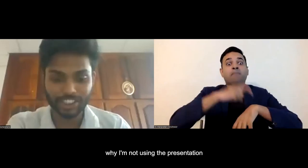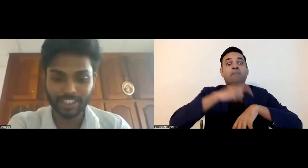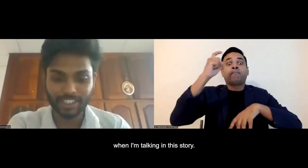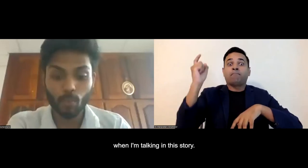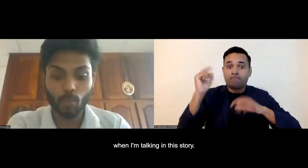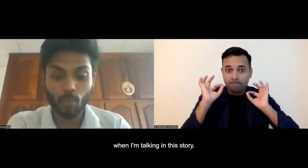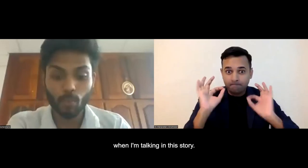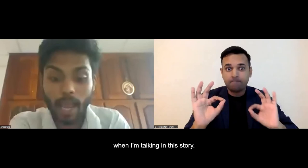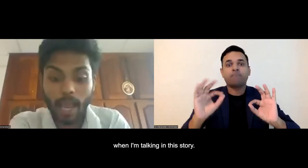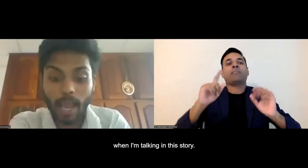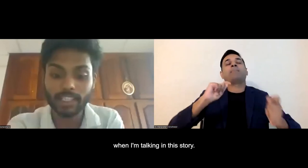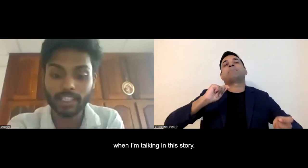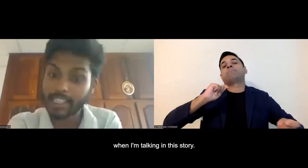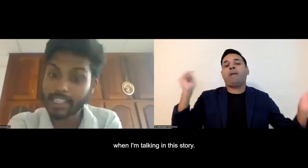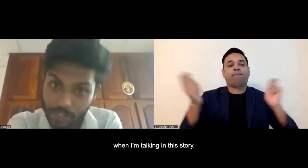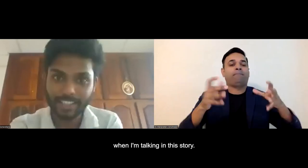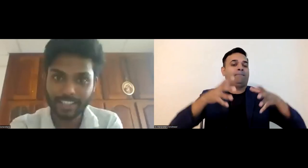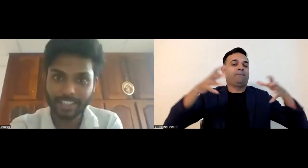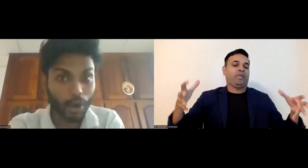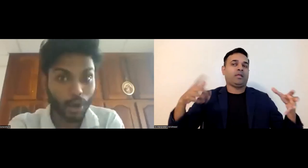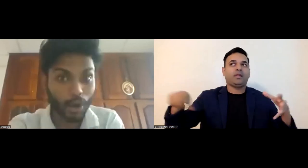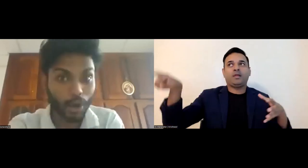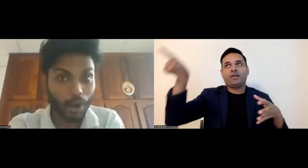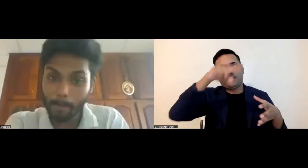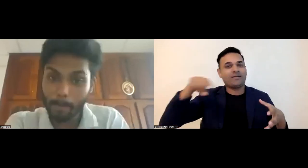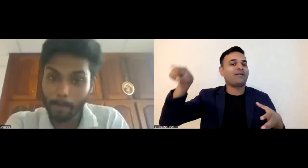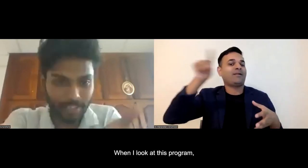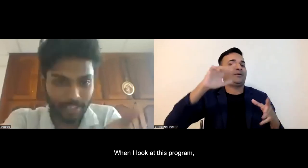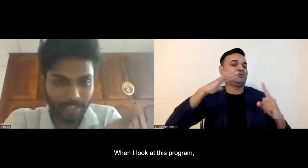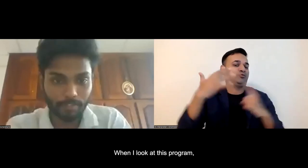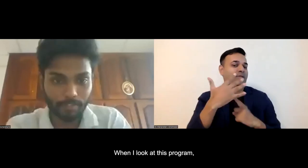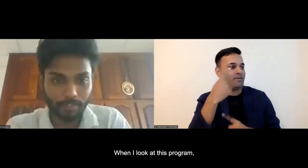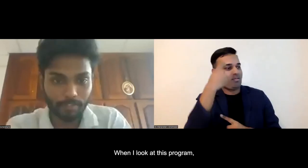presentation when I'm talking in this story. You're wondering